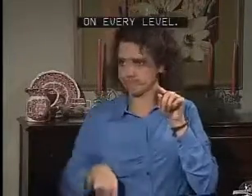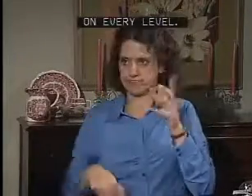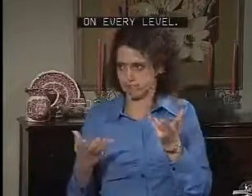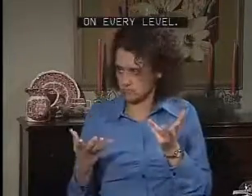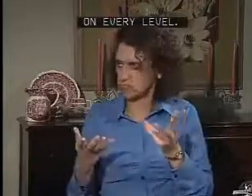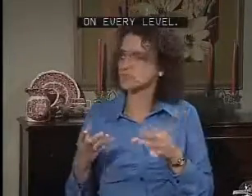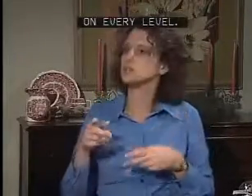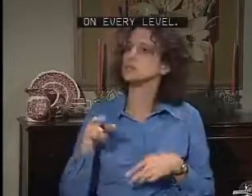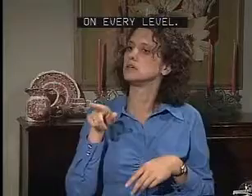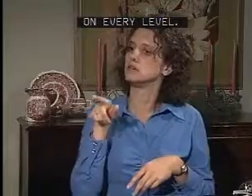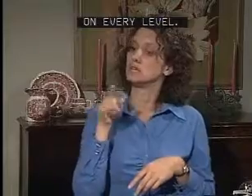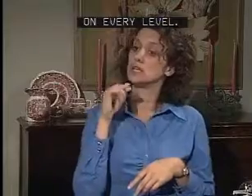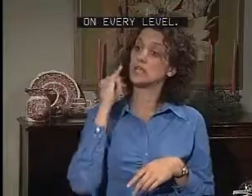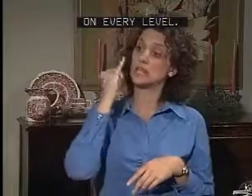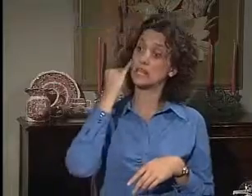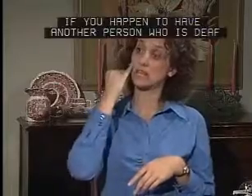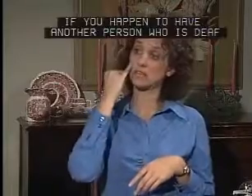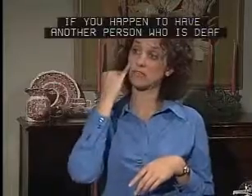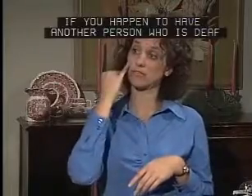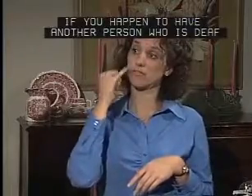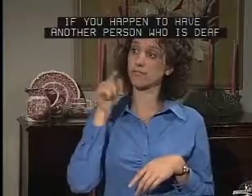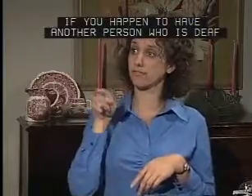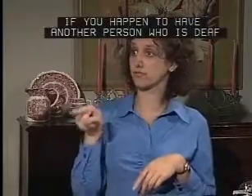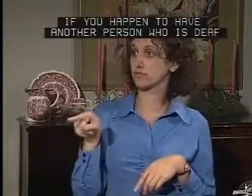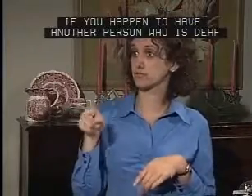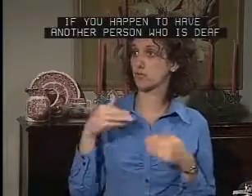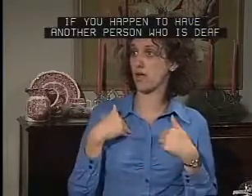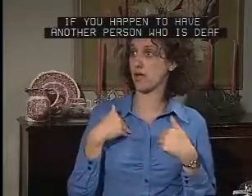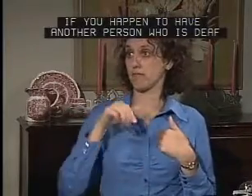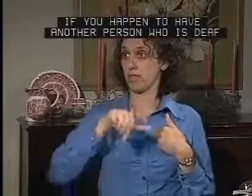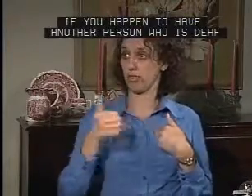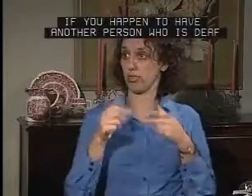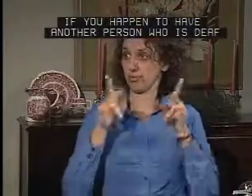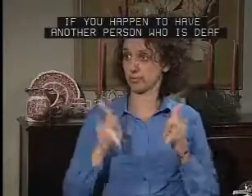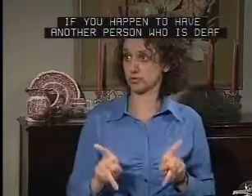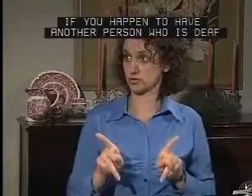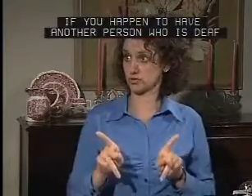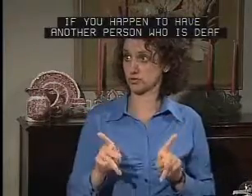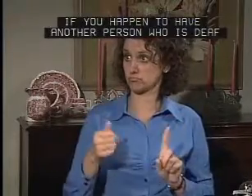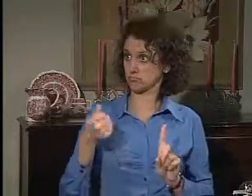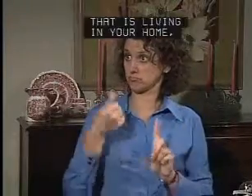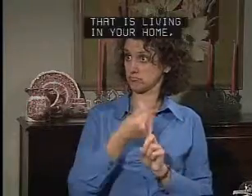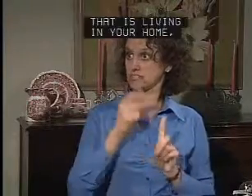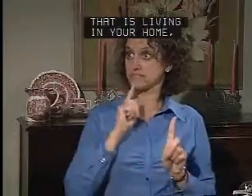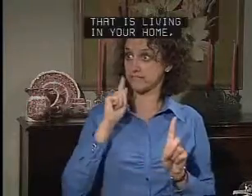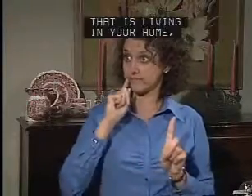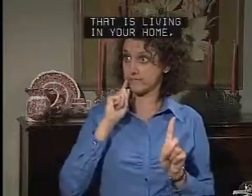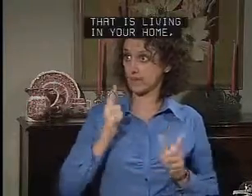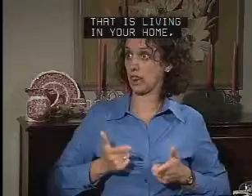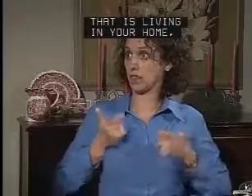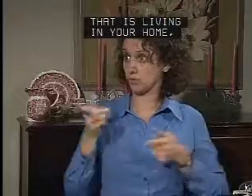every level. If you happen to have another person who is deaf that is living in your